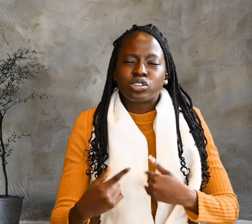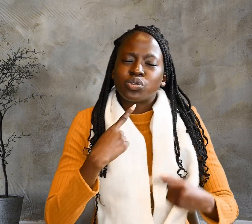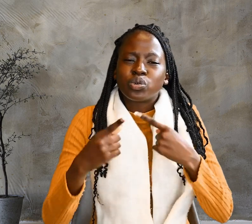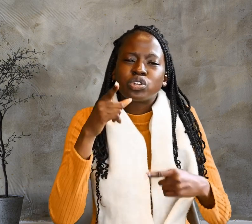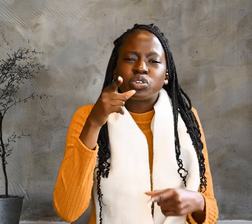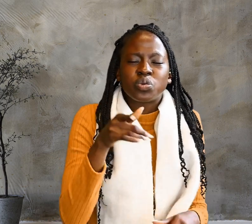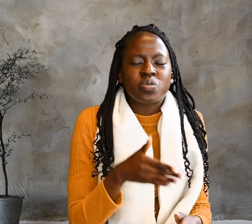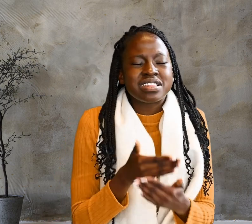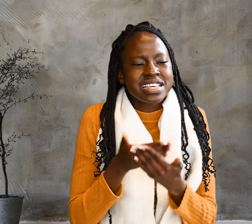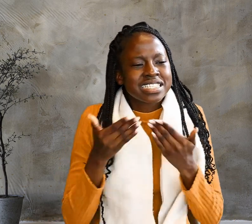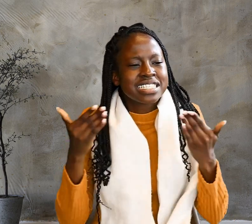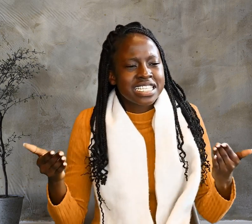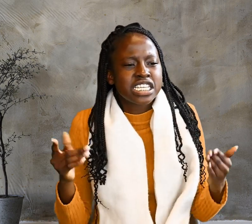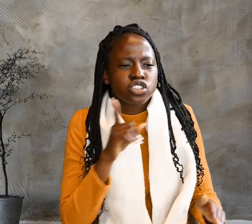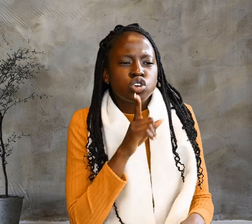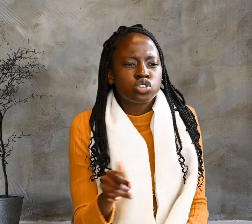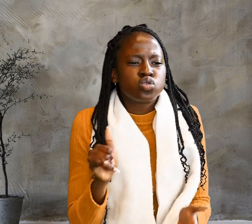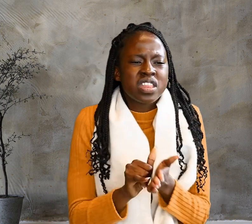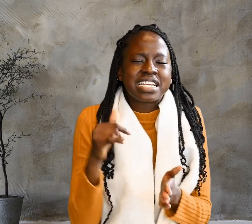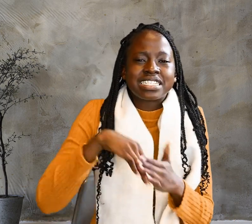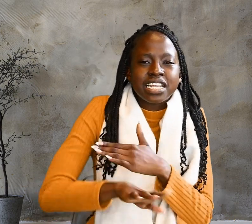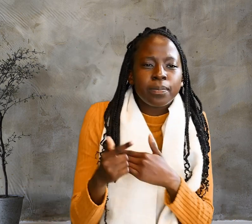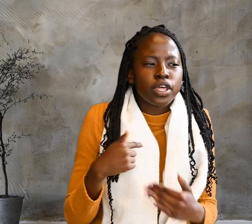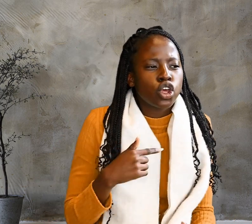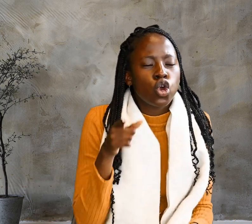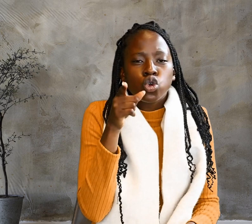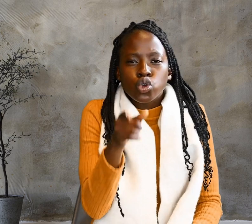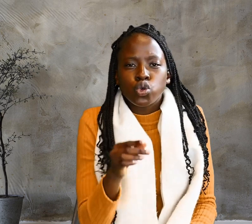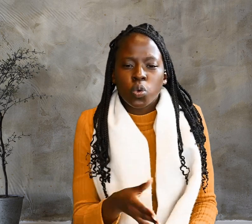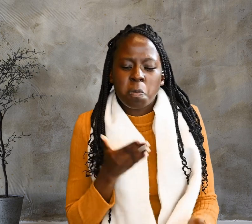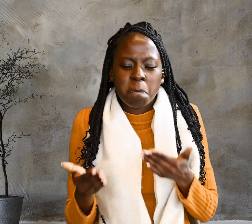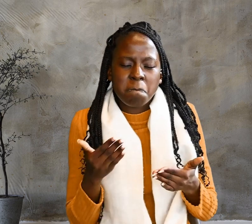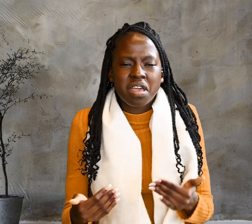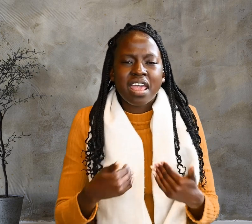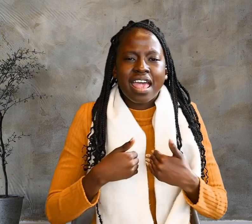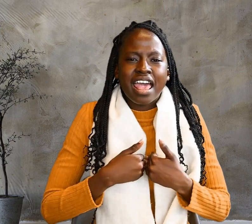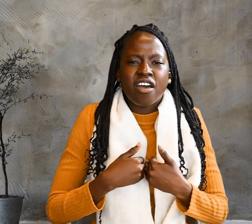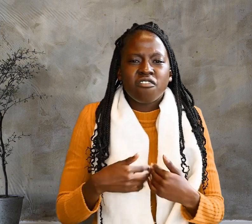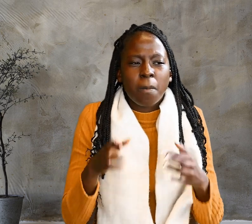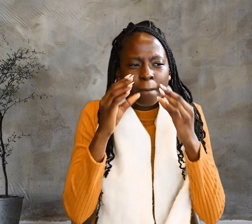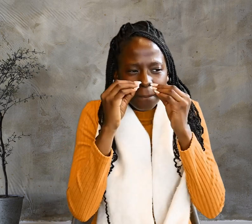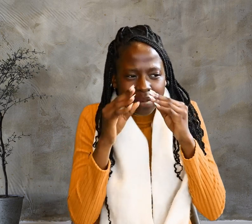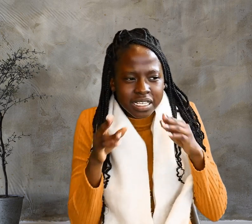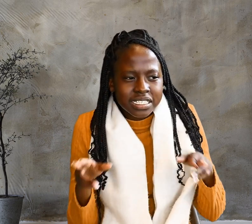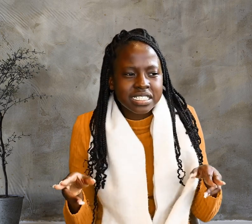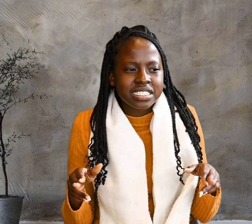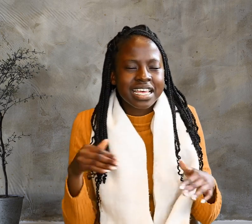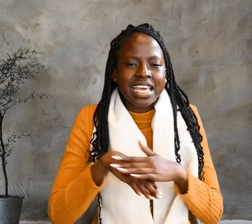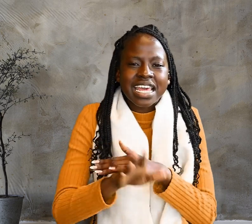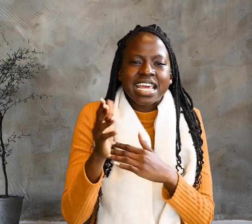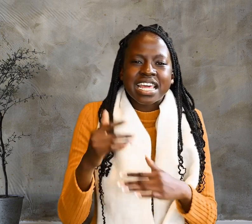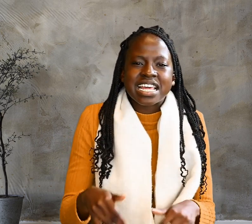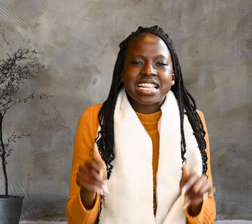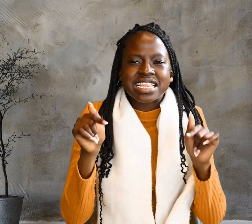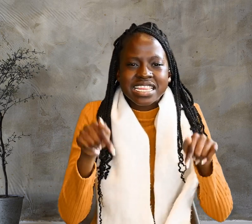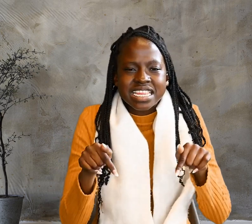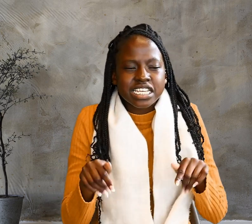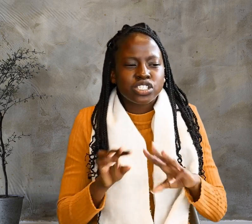told you these things, so that in me you may have peace. In this world you will have